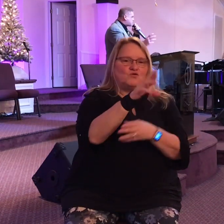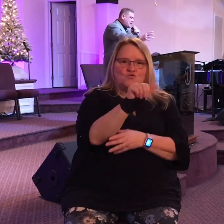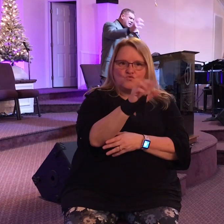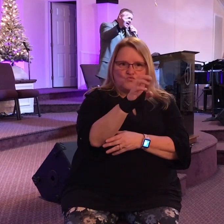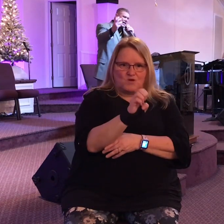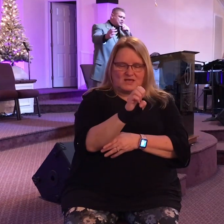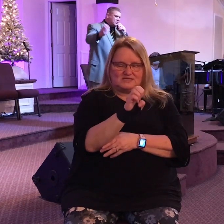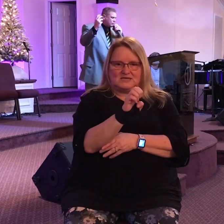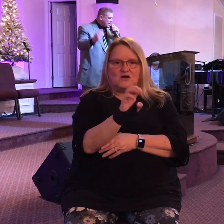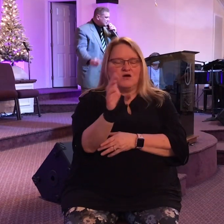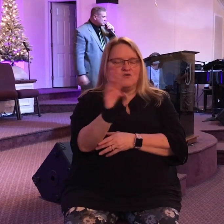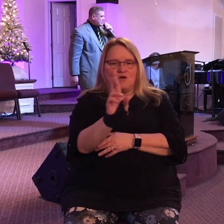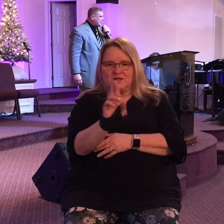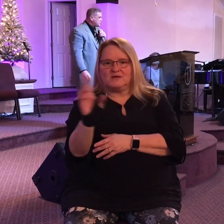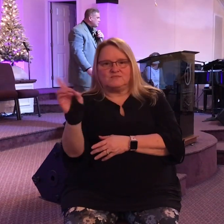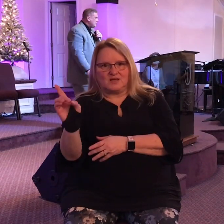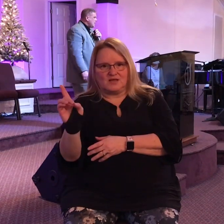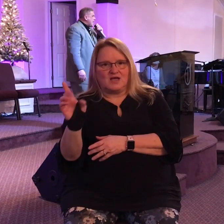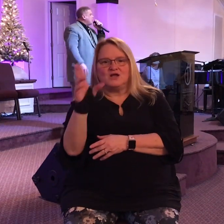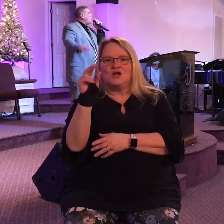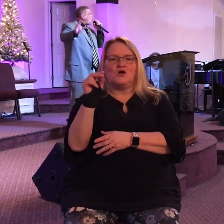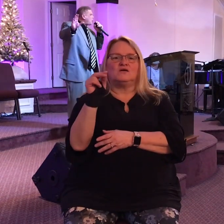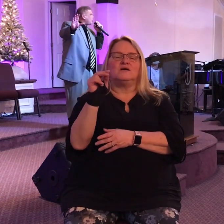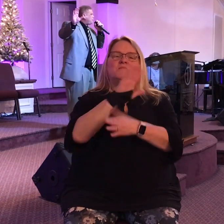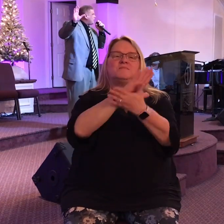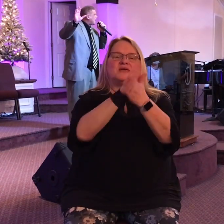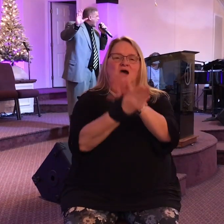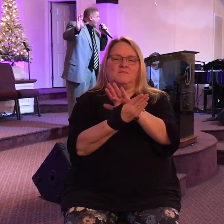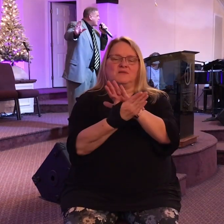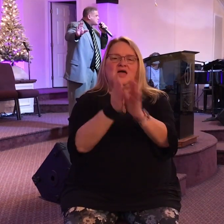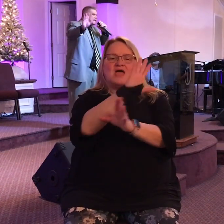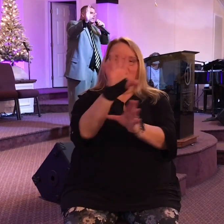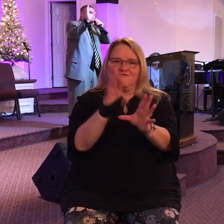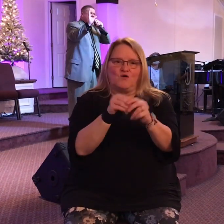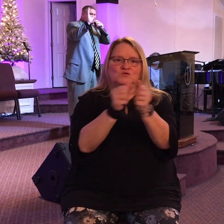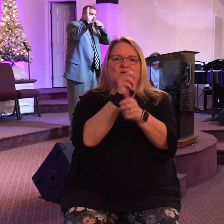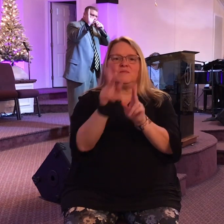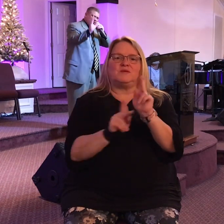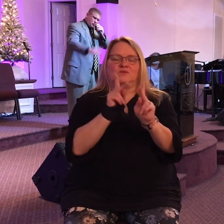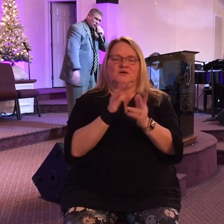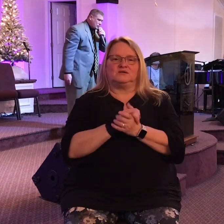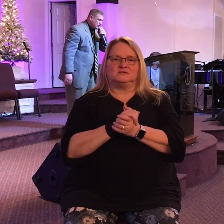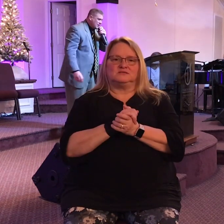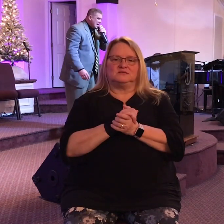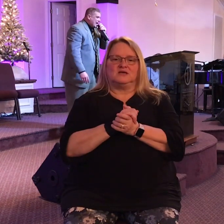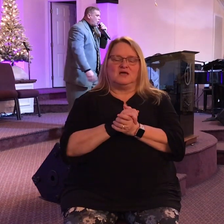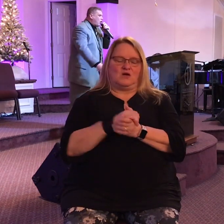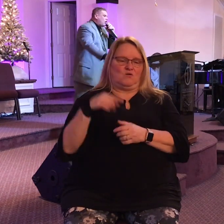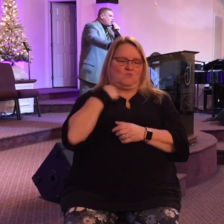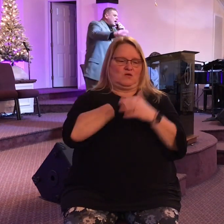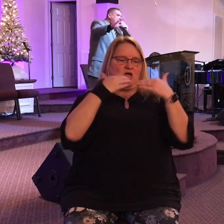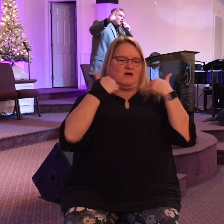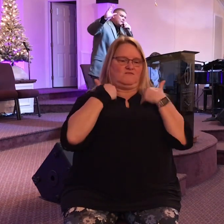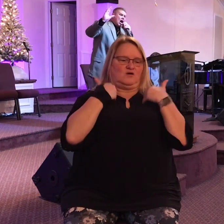division and instead be an agent of reconciliation? Amen. In a world full of lies, be an ambassador for the truth. Amen. In